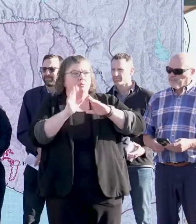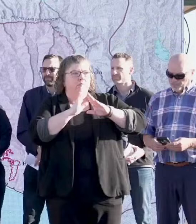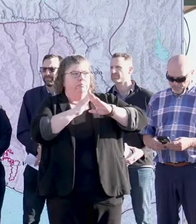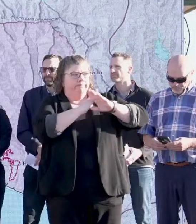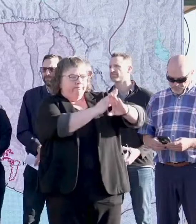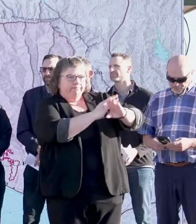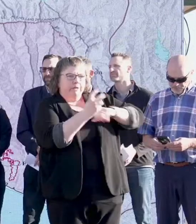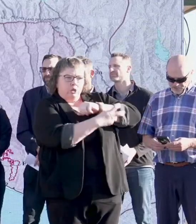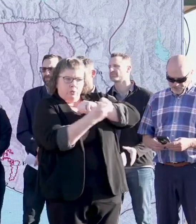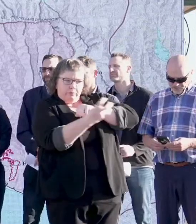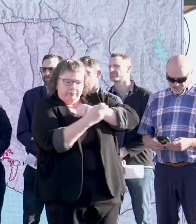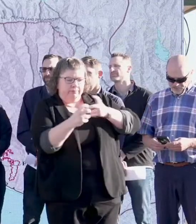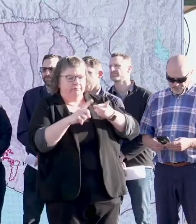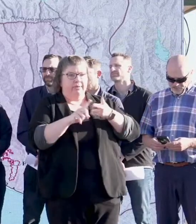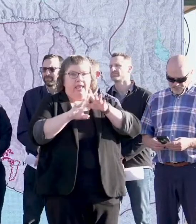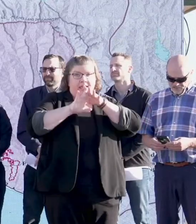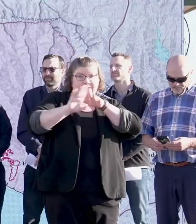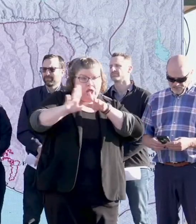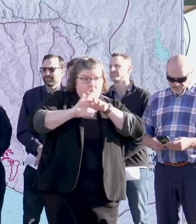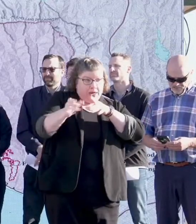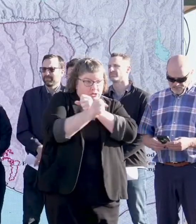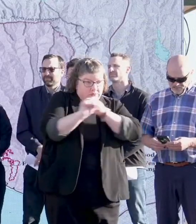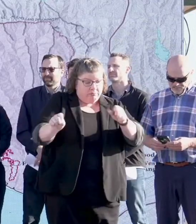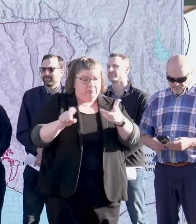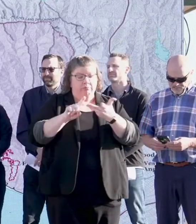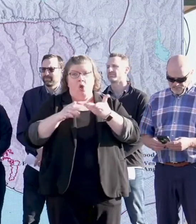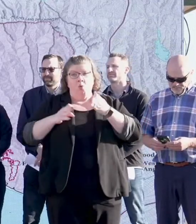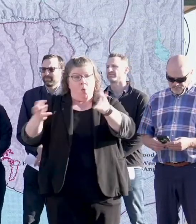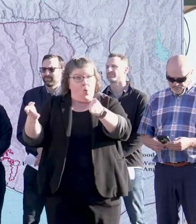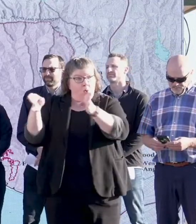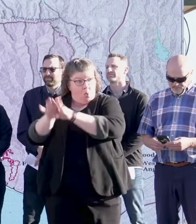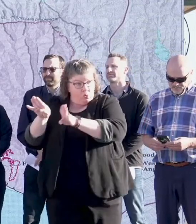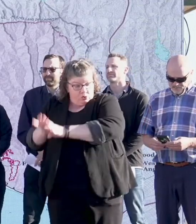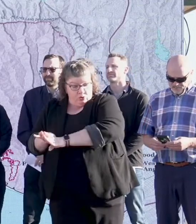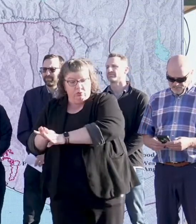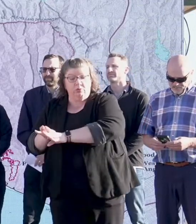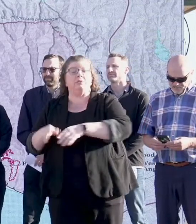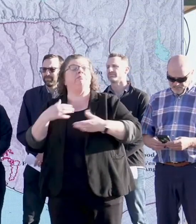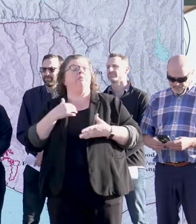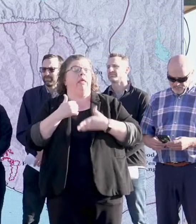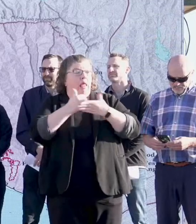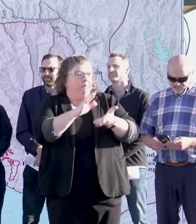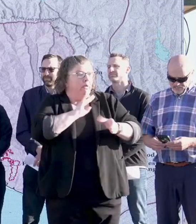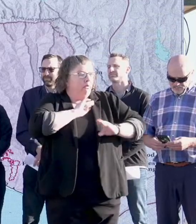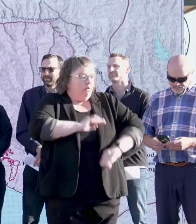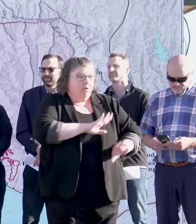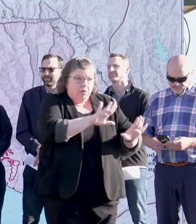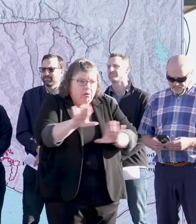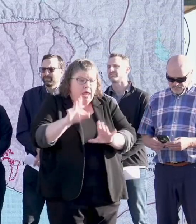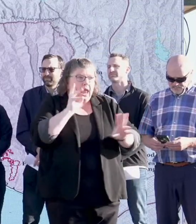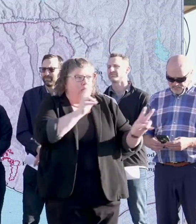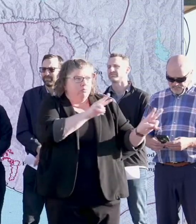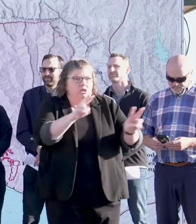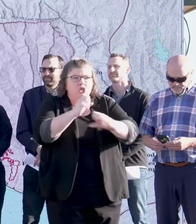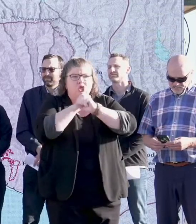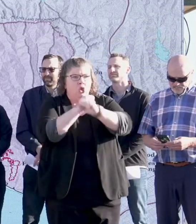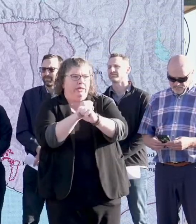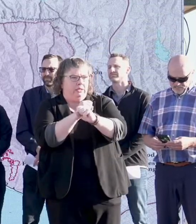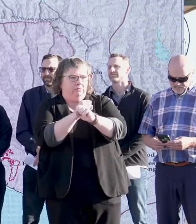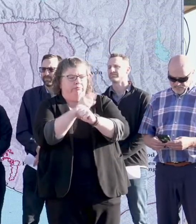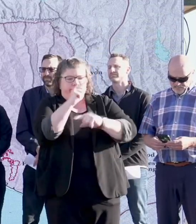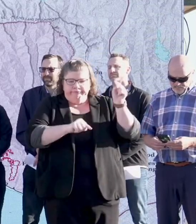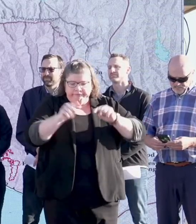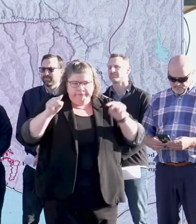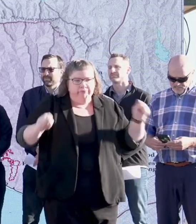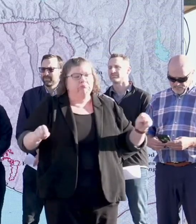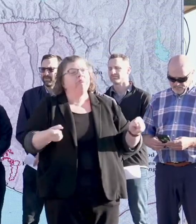suppressions, evacuations, road closures, humanitarian relief, and roving security patrols. At this